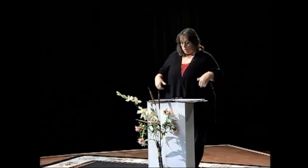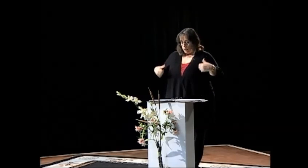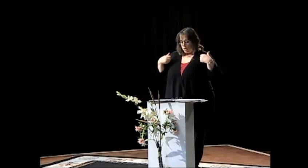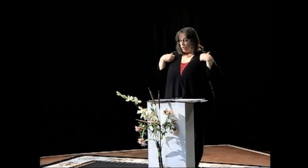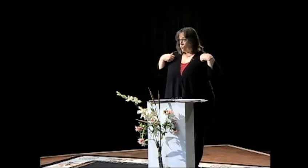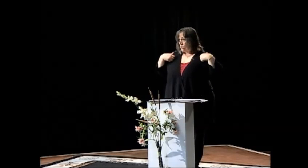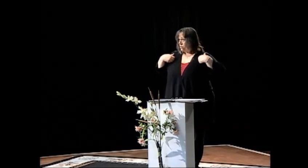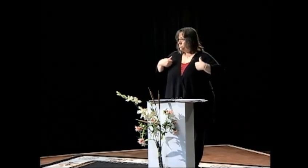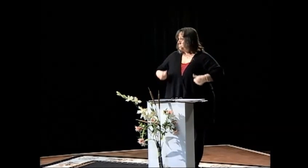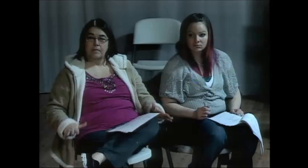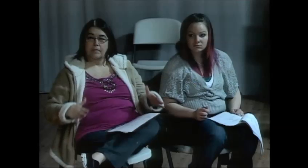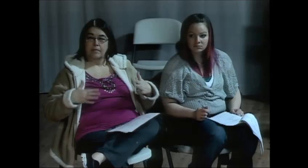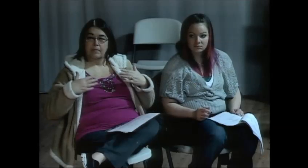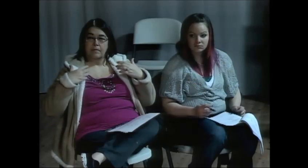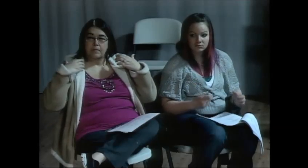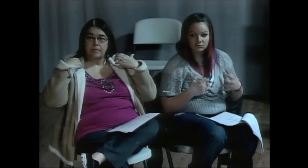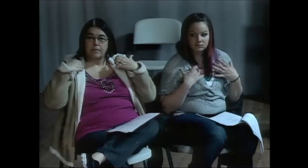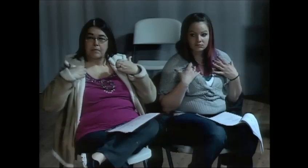A sweater, pulling it over you.